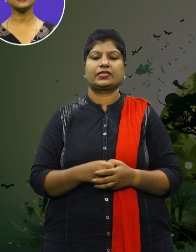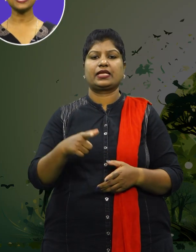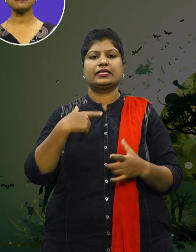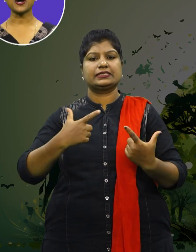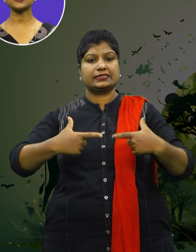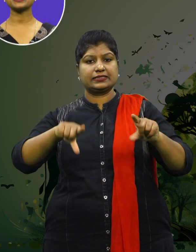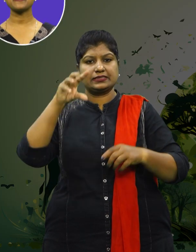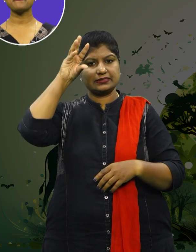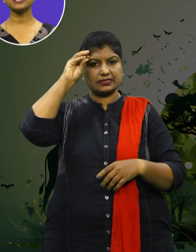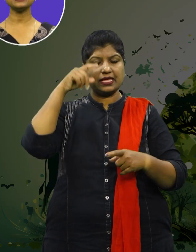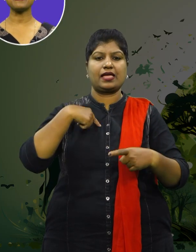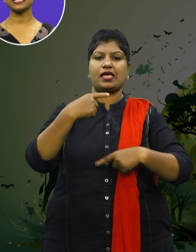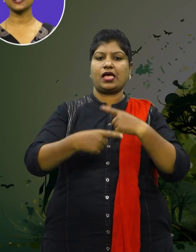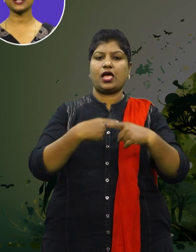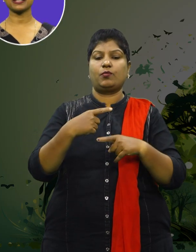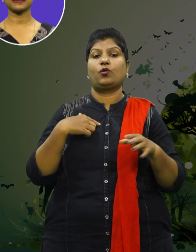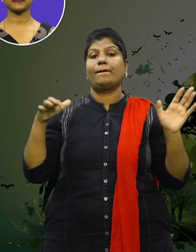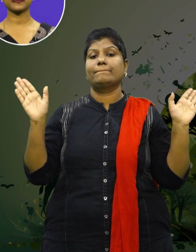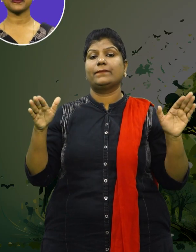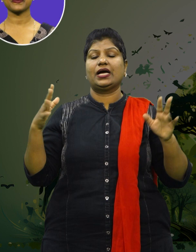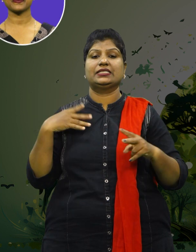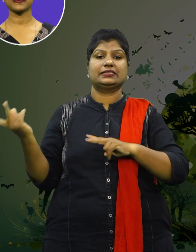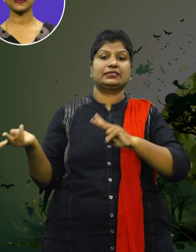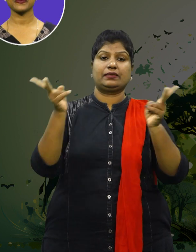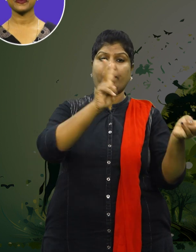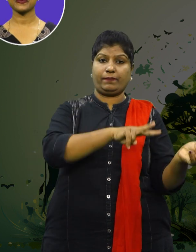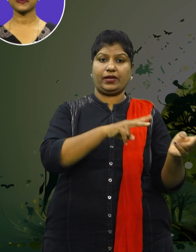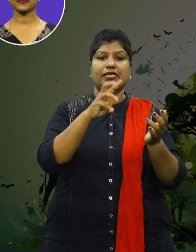Let's learn about bird migration.